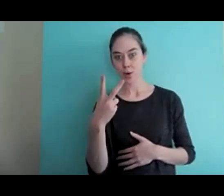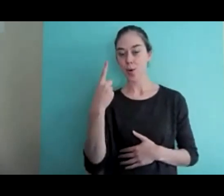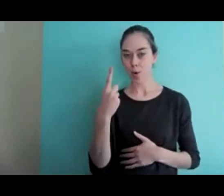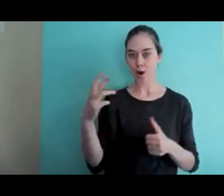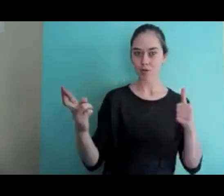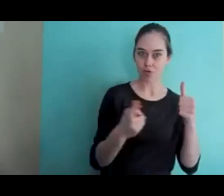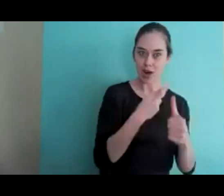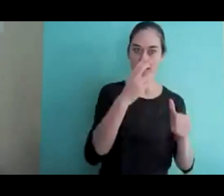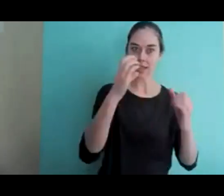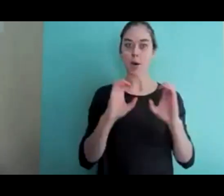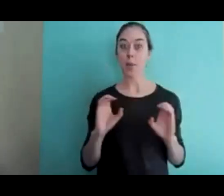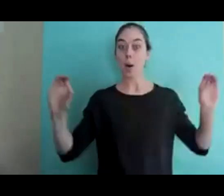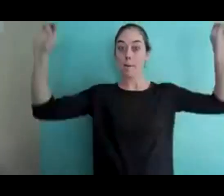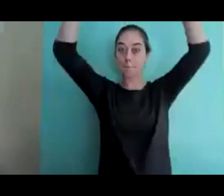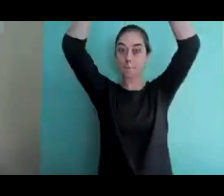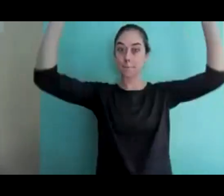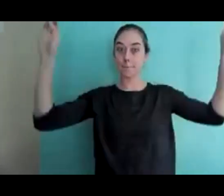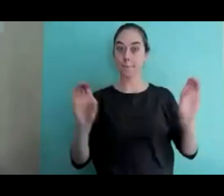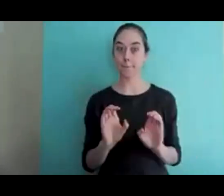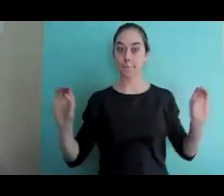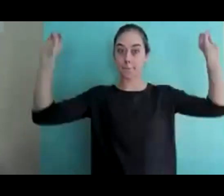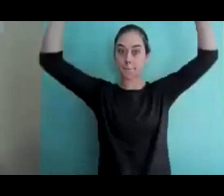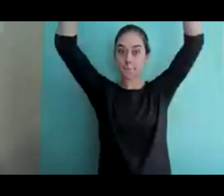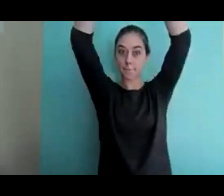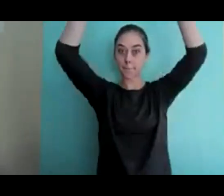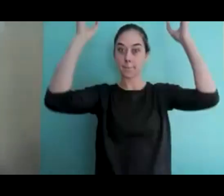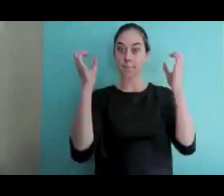5, 4, 3, 2, 1. Here we go. Up, up, let's go.